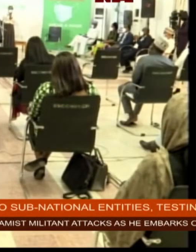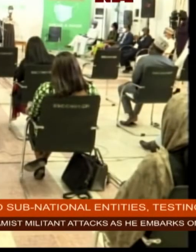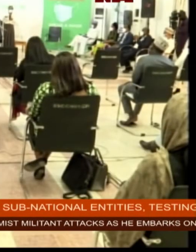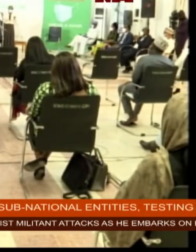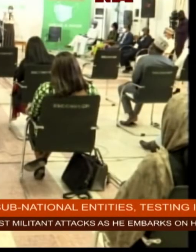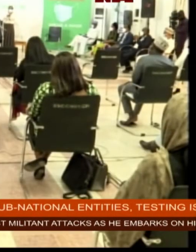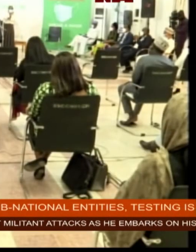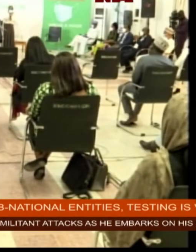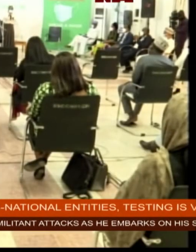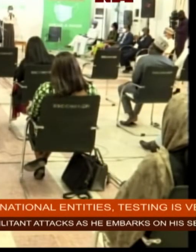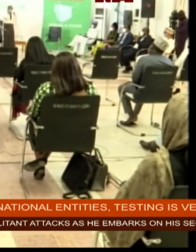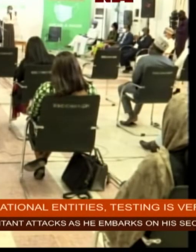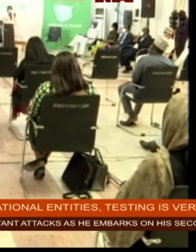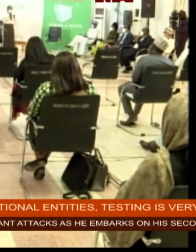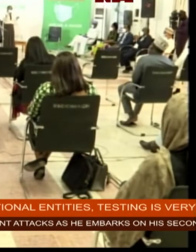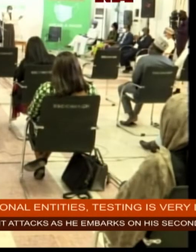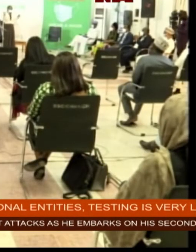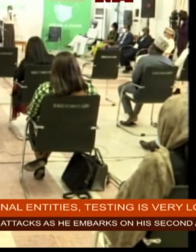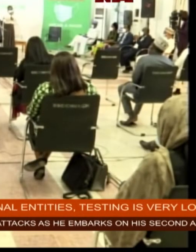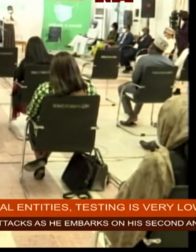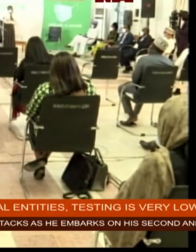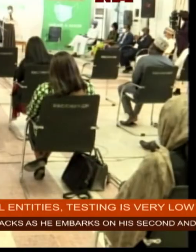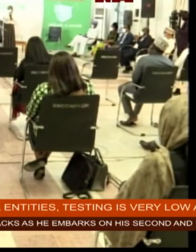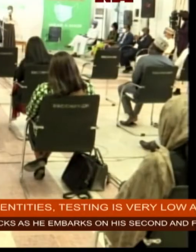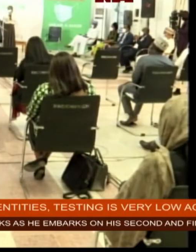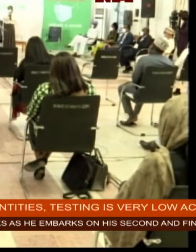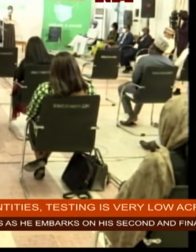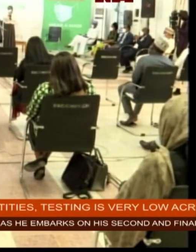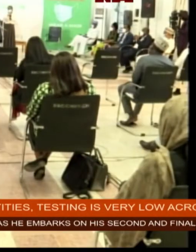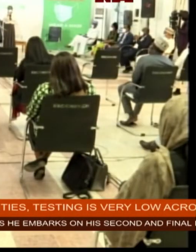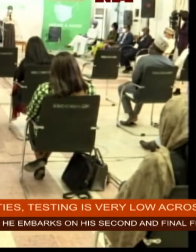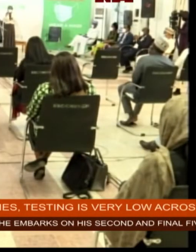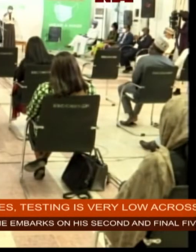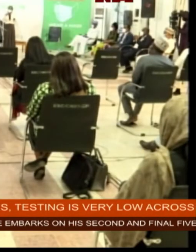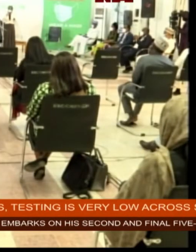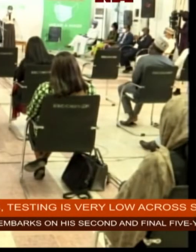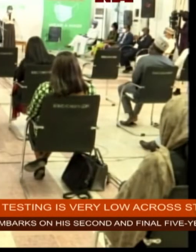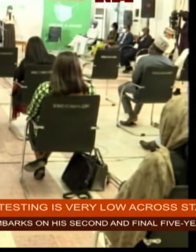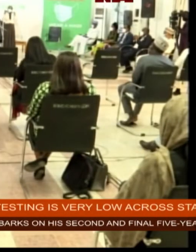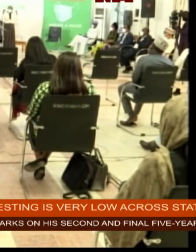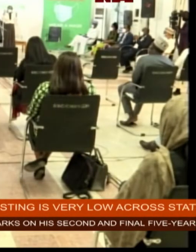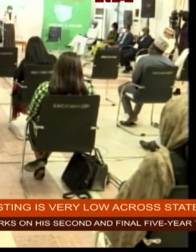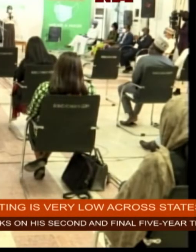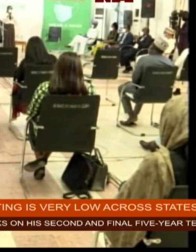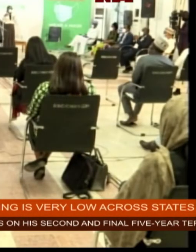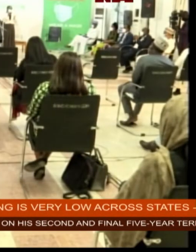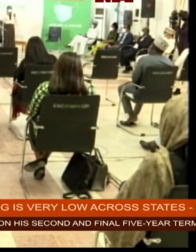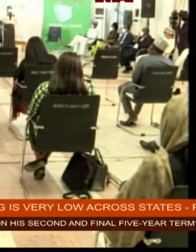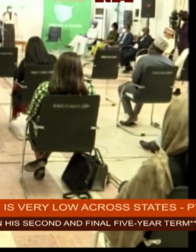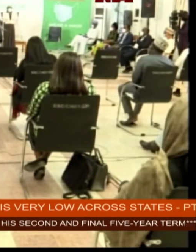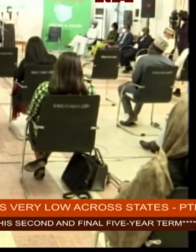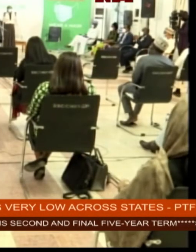social facilities are full, so it is no surprise that cases are rising.